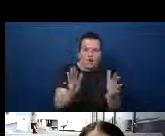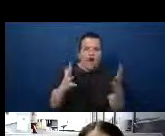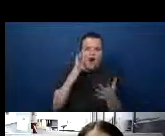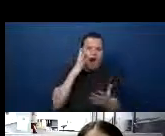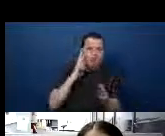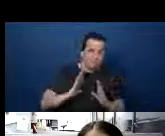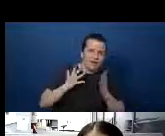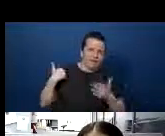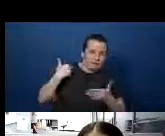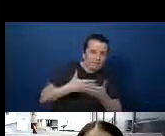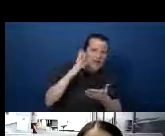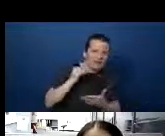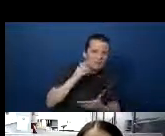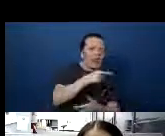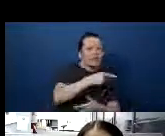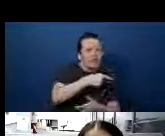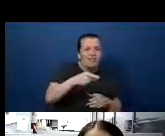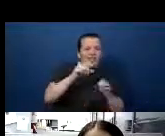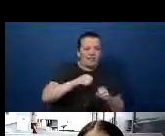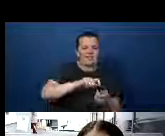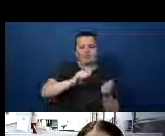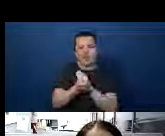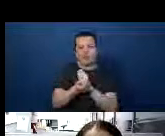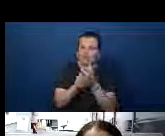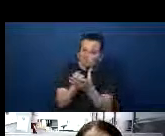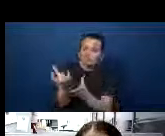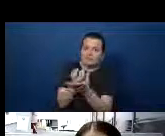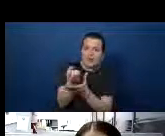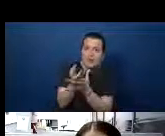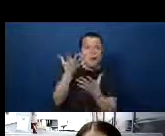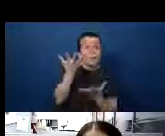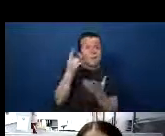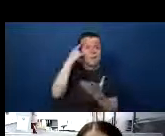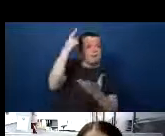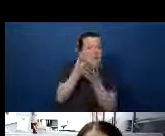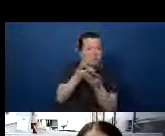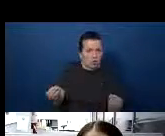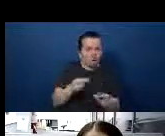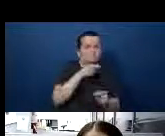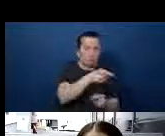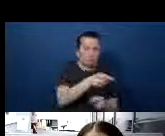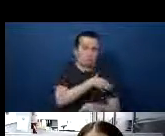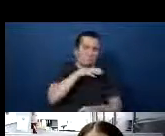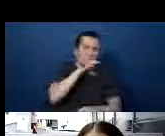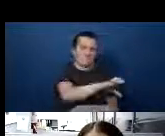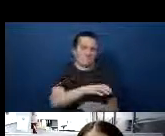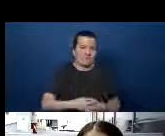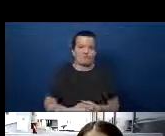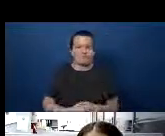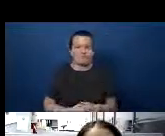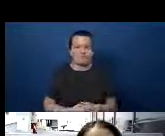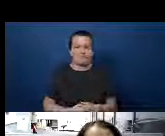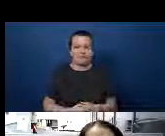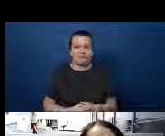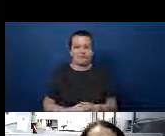knowledge, agents of change, and inventor of solution. I will end my presentation with a quote from a